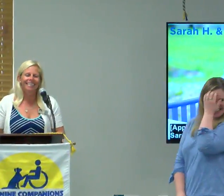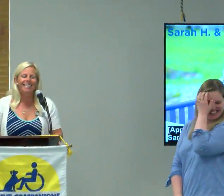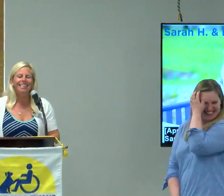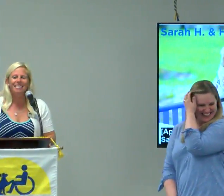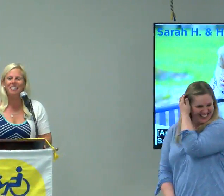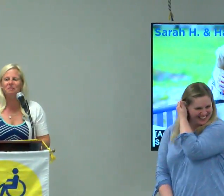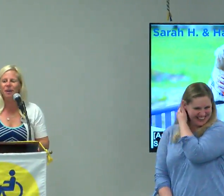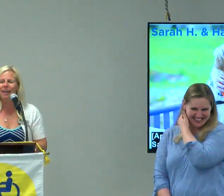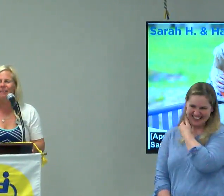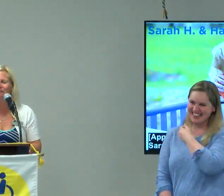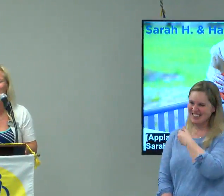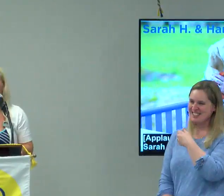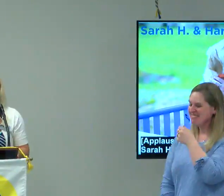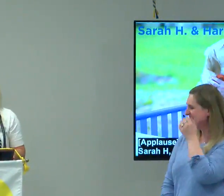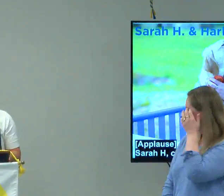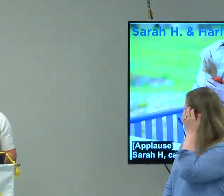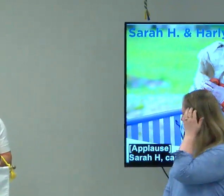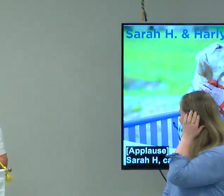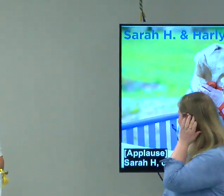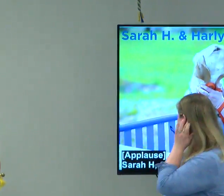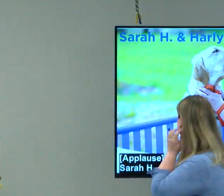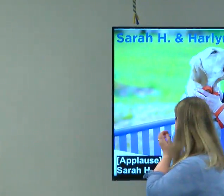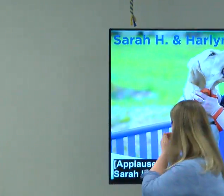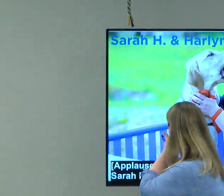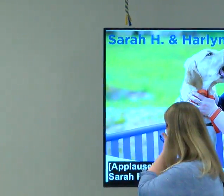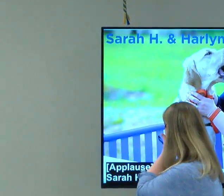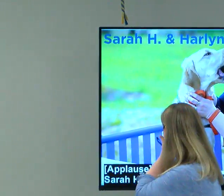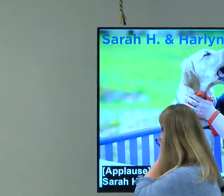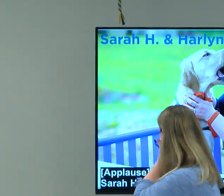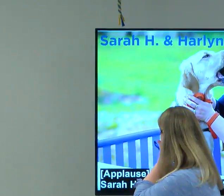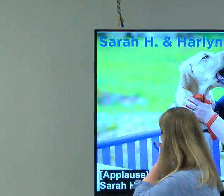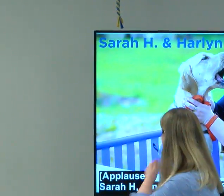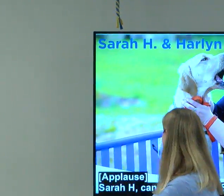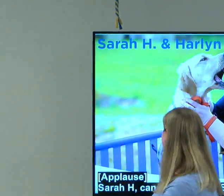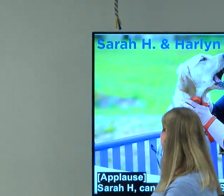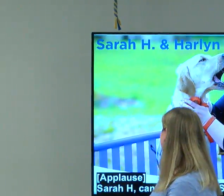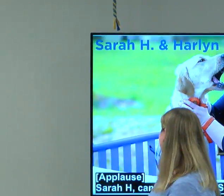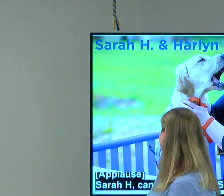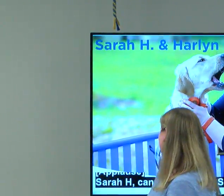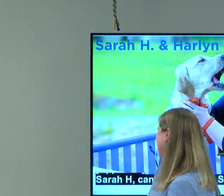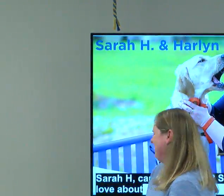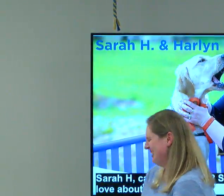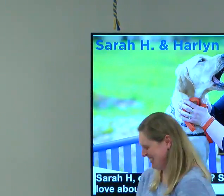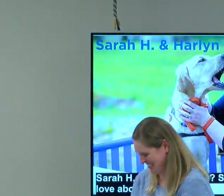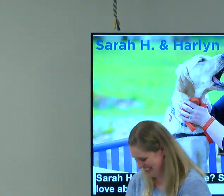Yeah. This is what I love about my job. We have a lot of fun.